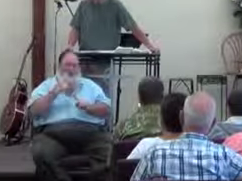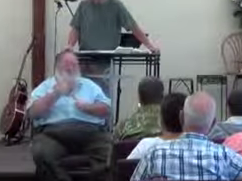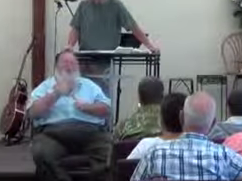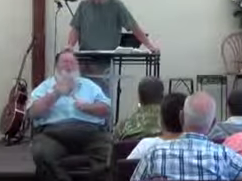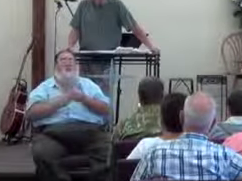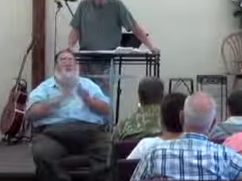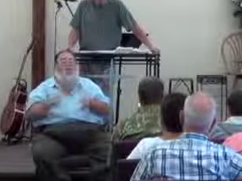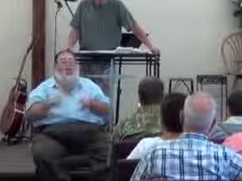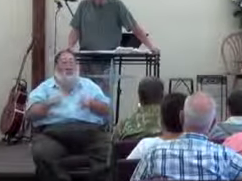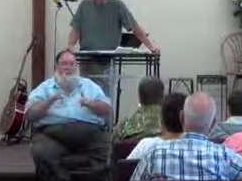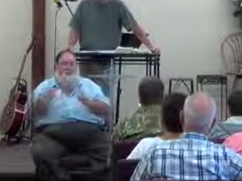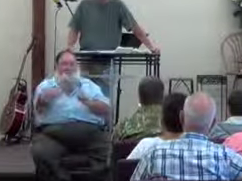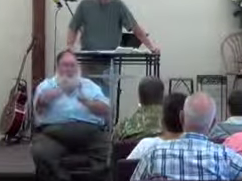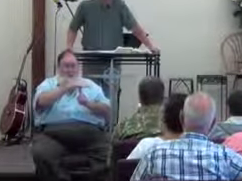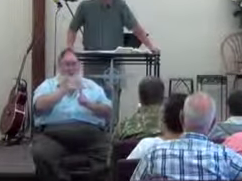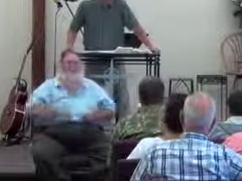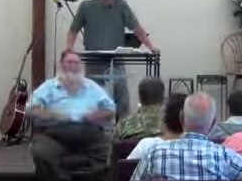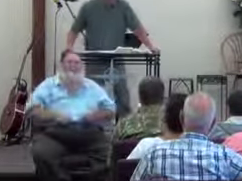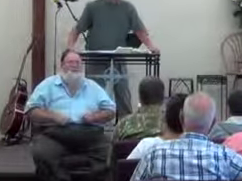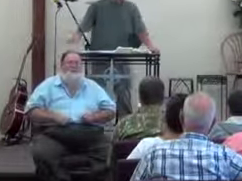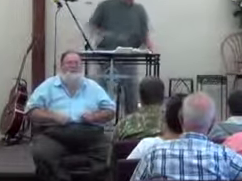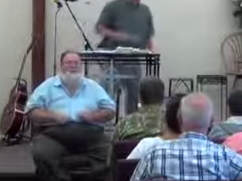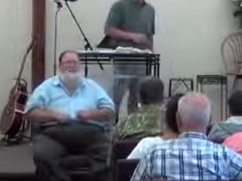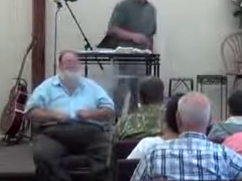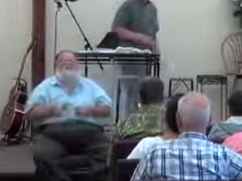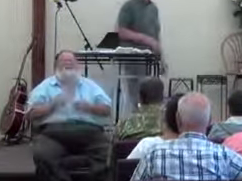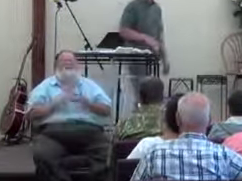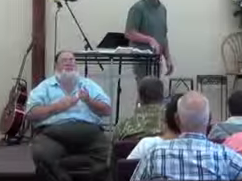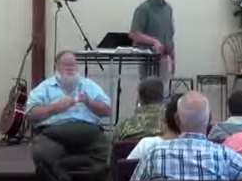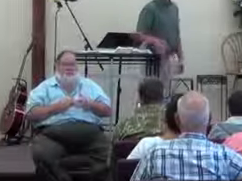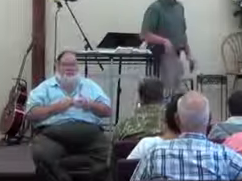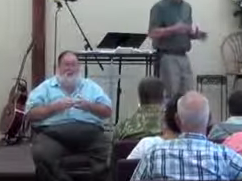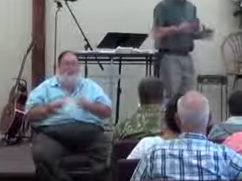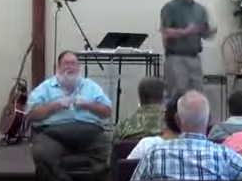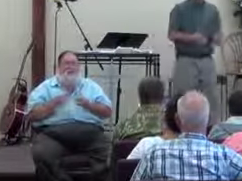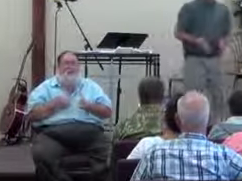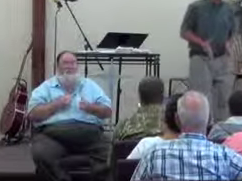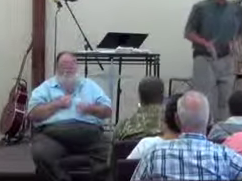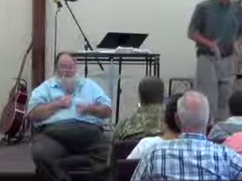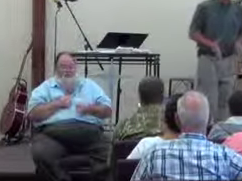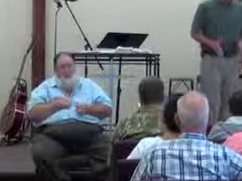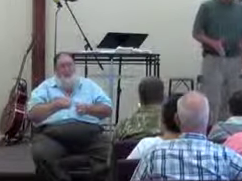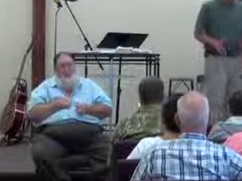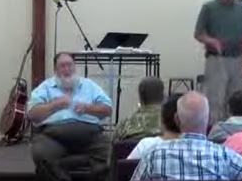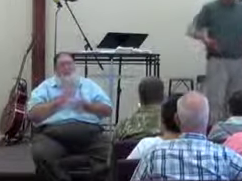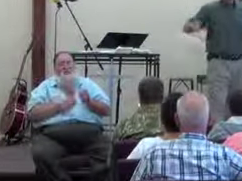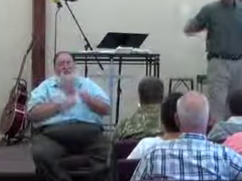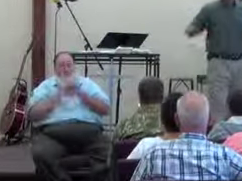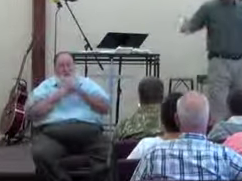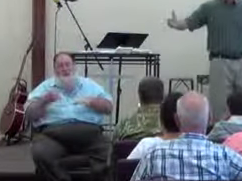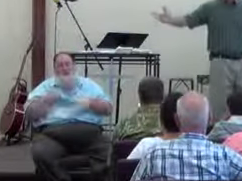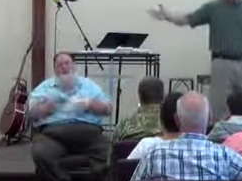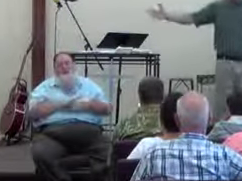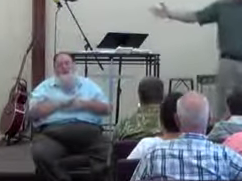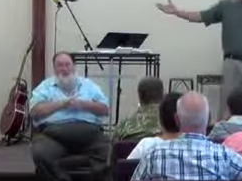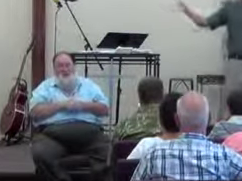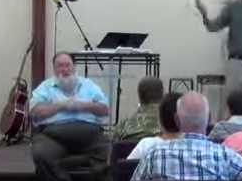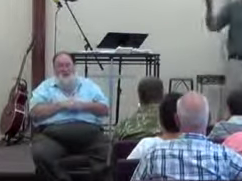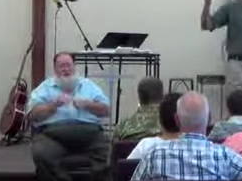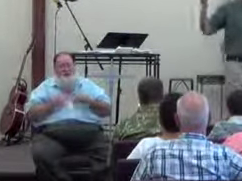ourselves. Somebody got us here. Somebody led us in this direction. Somebody blessed us enough to even